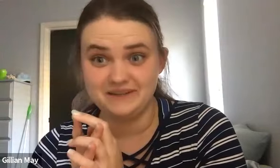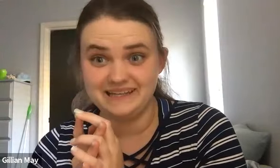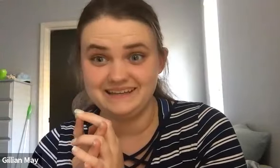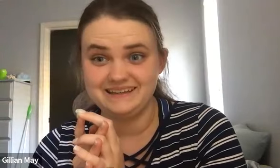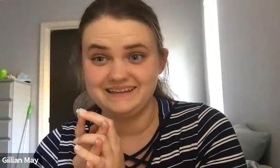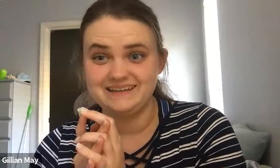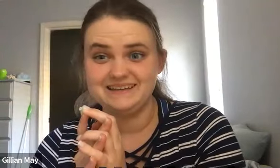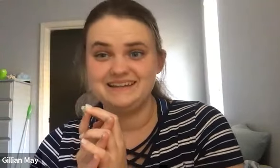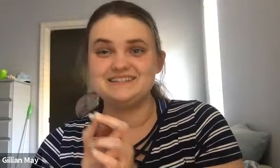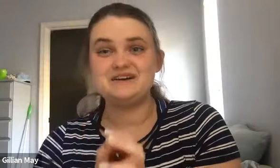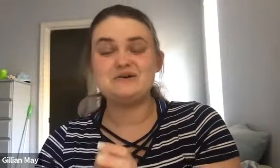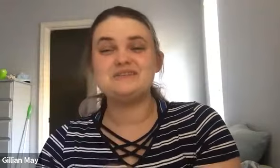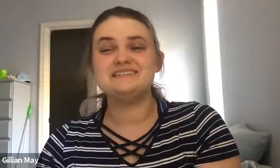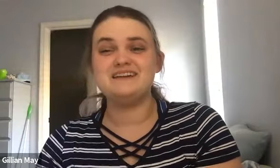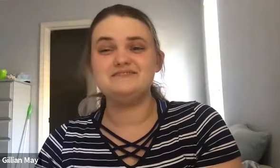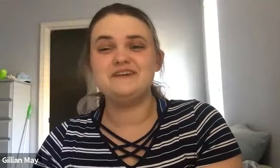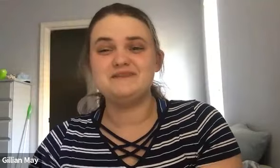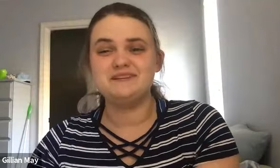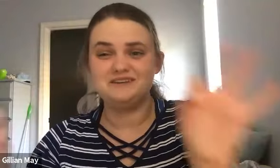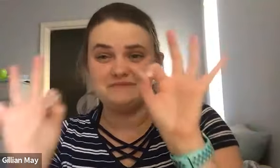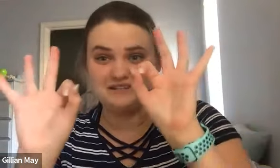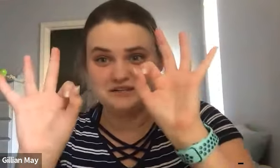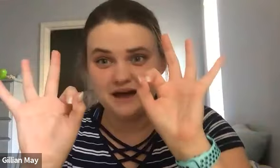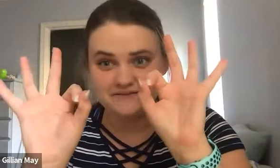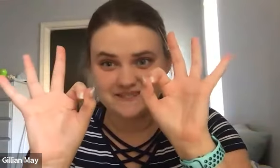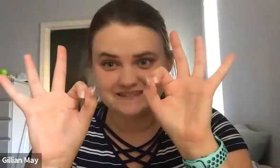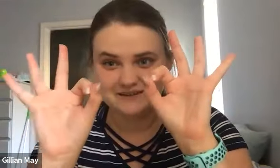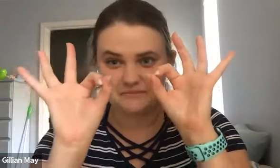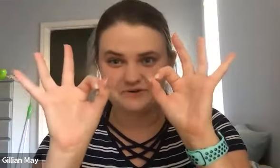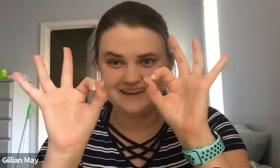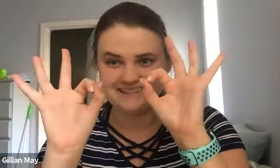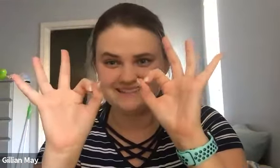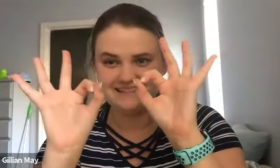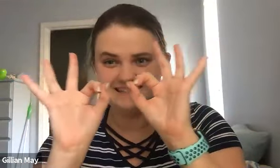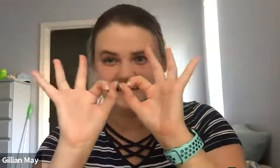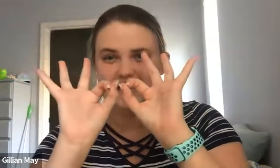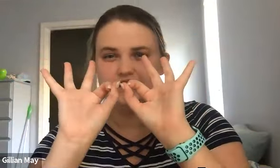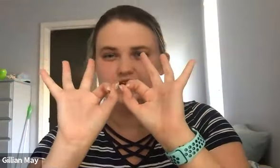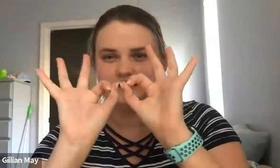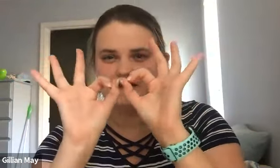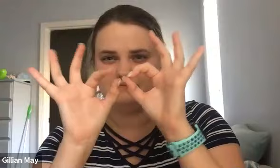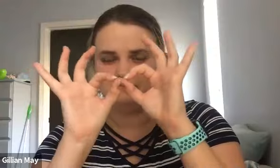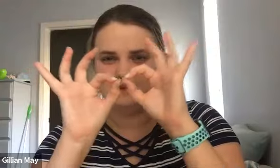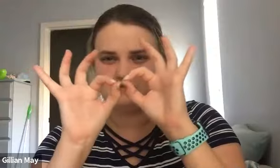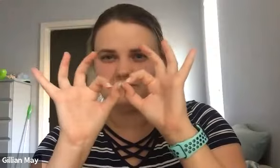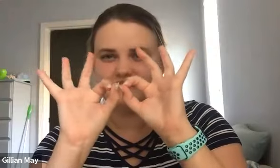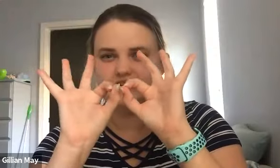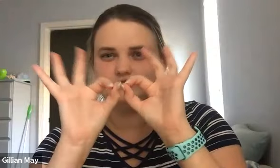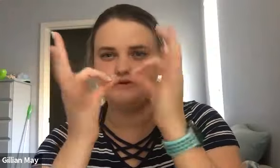family. So the sign for family, you're going to make two F's on both hands, and you're going to have like your thumbs touching, and you'll go